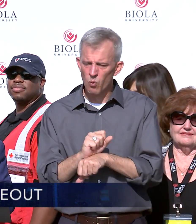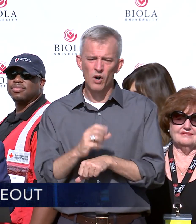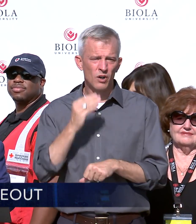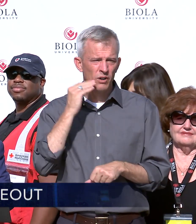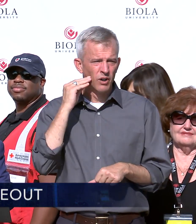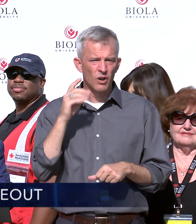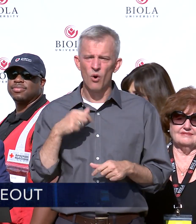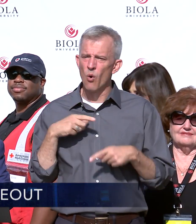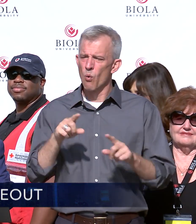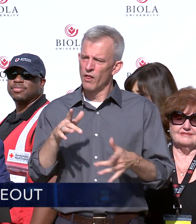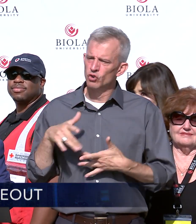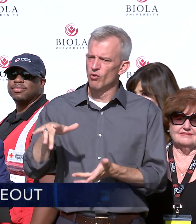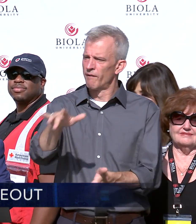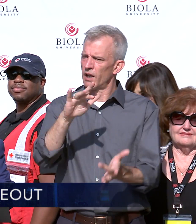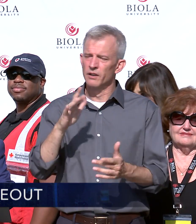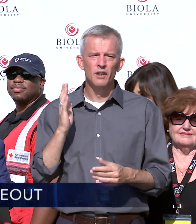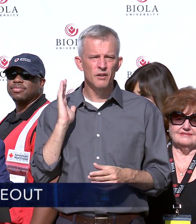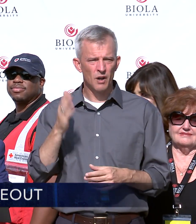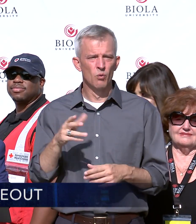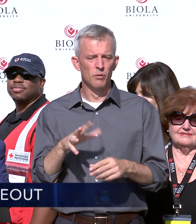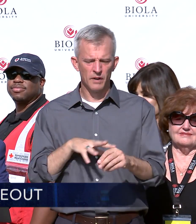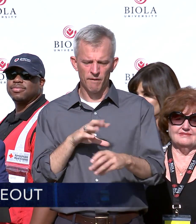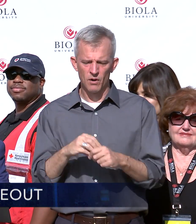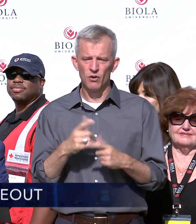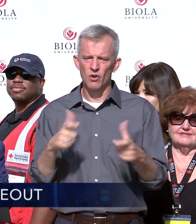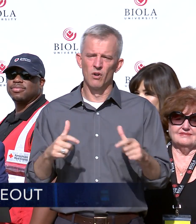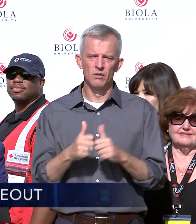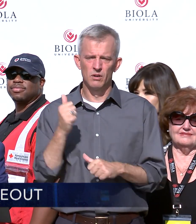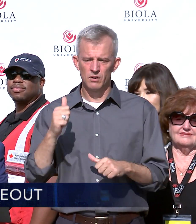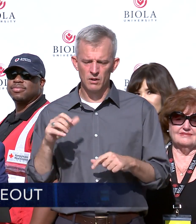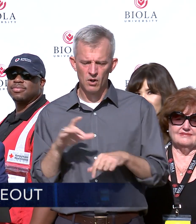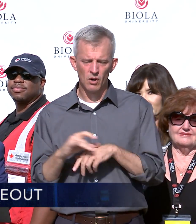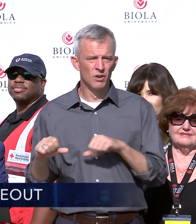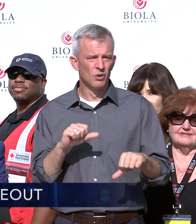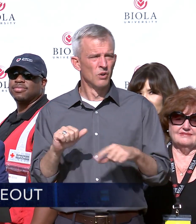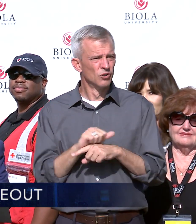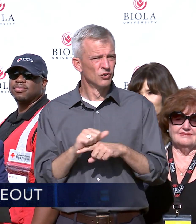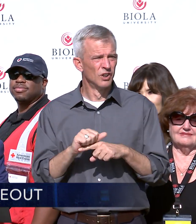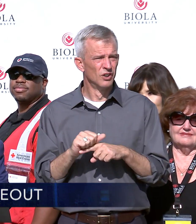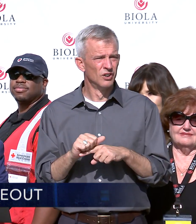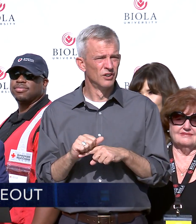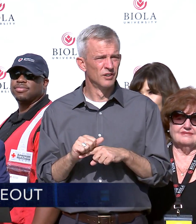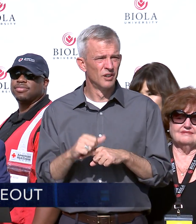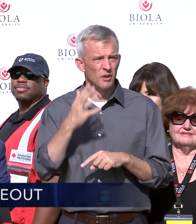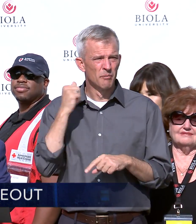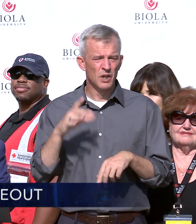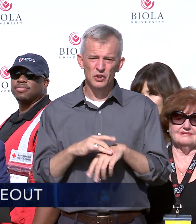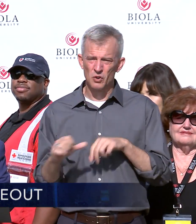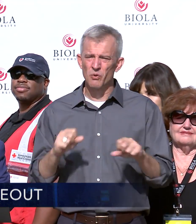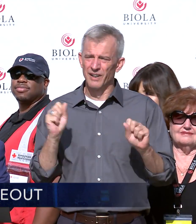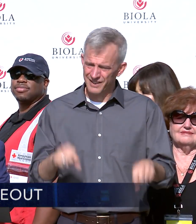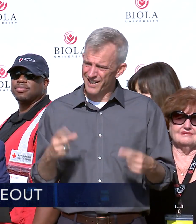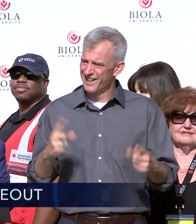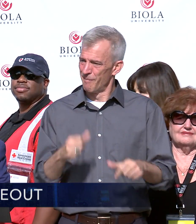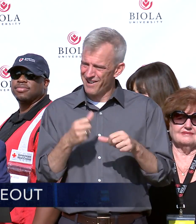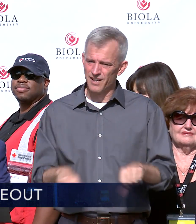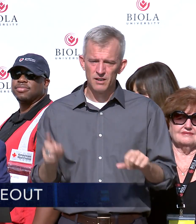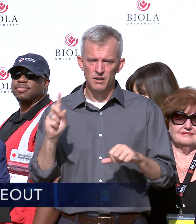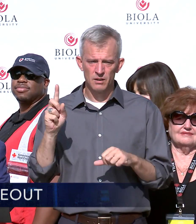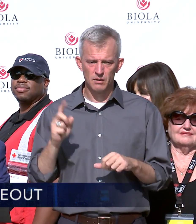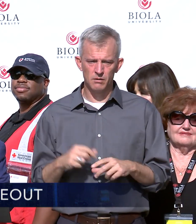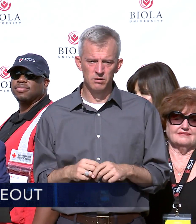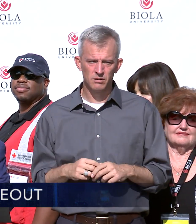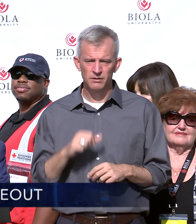traveling, they will participate in the largest earthquake drill ever because earthquakes can happen anywhere. Not just